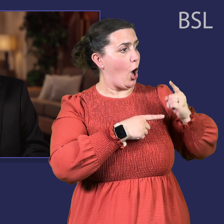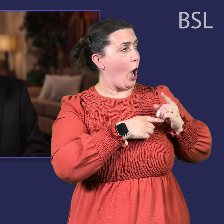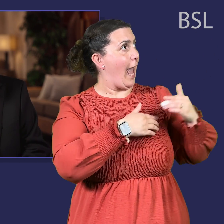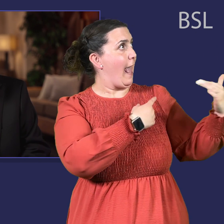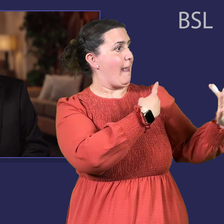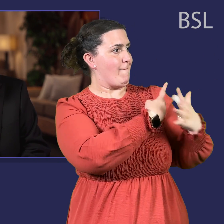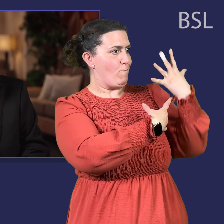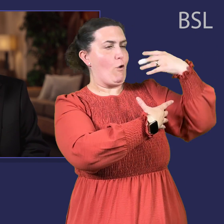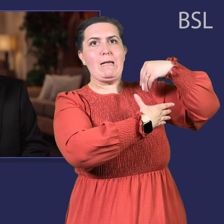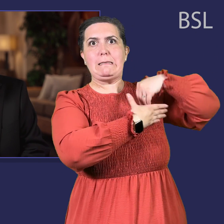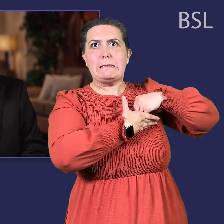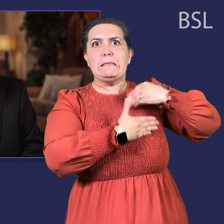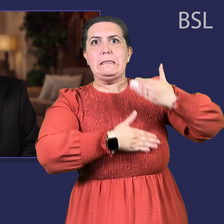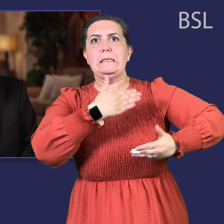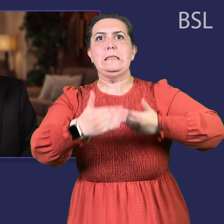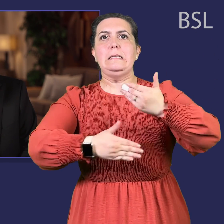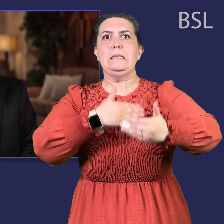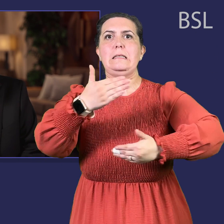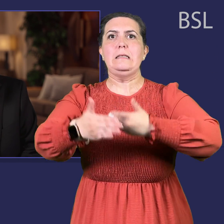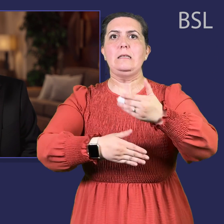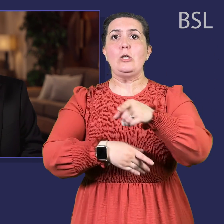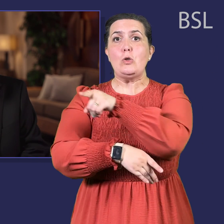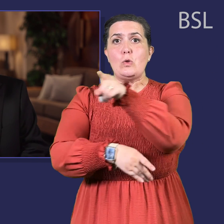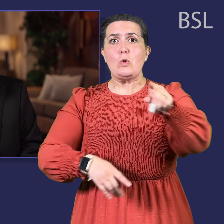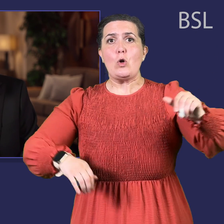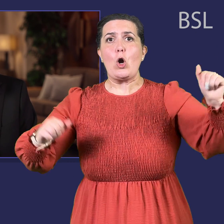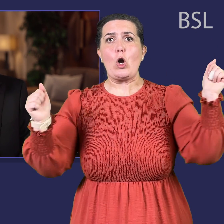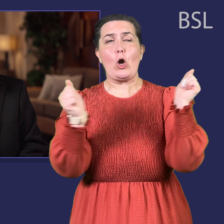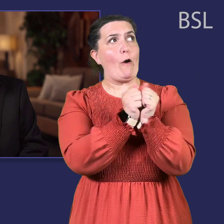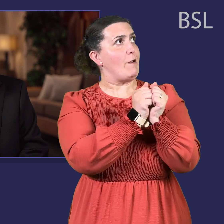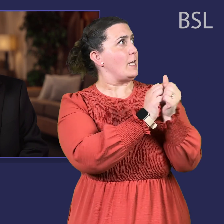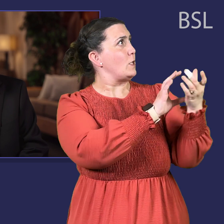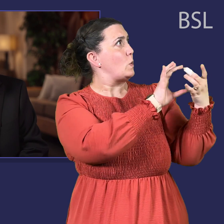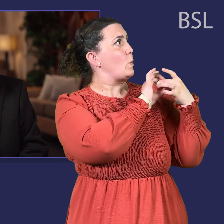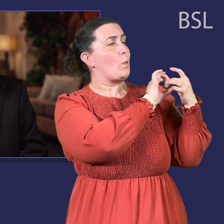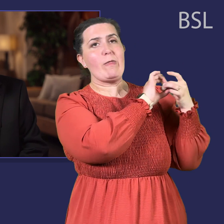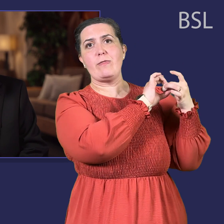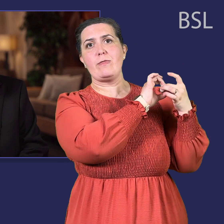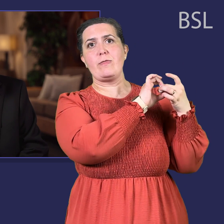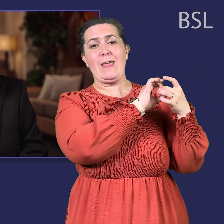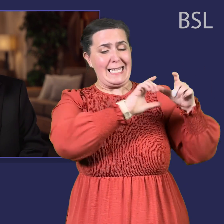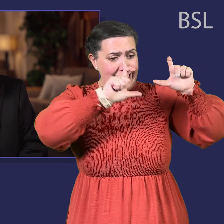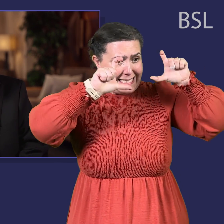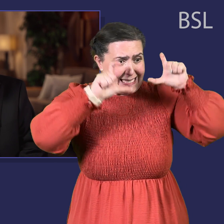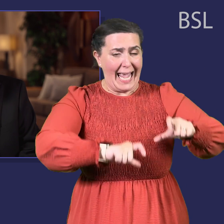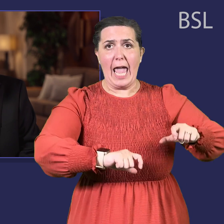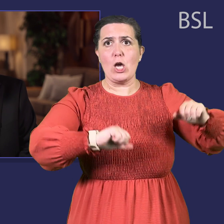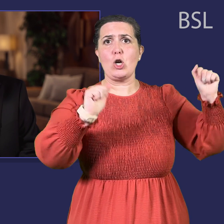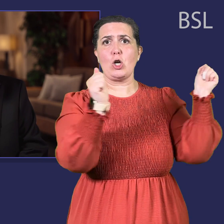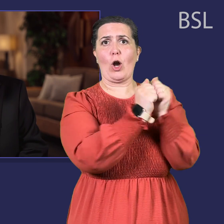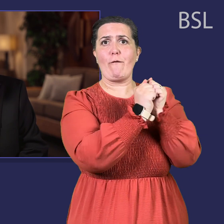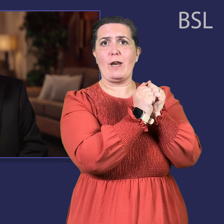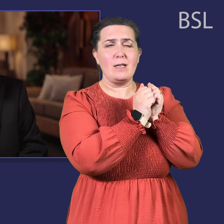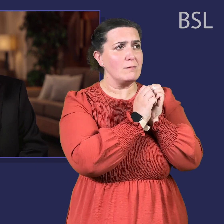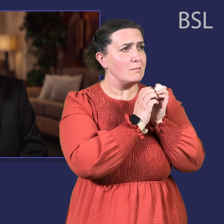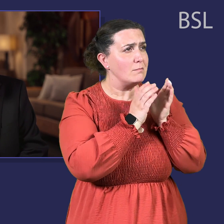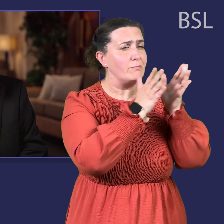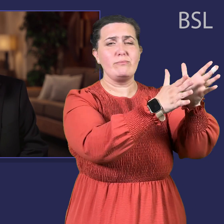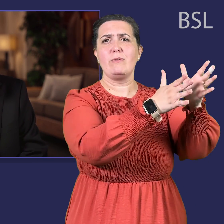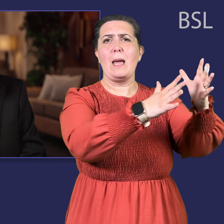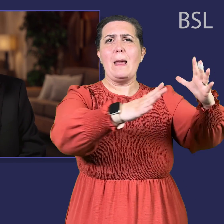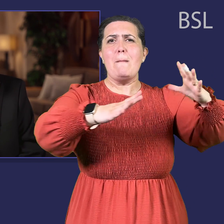prevail in your life. Make covenants with him. Stay on the covenant